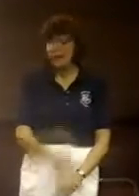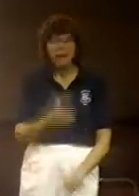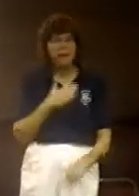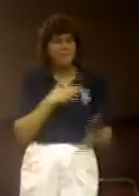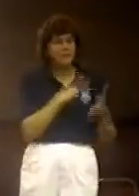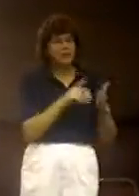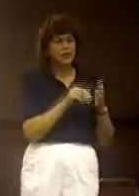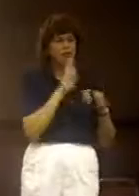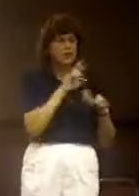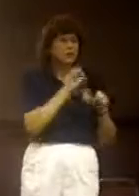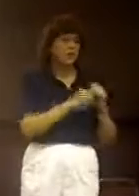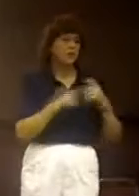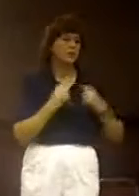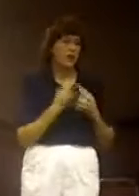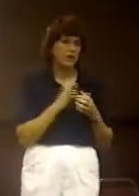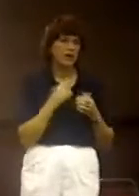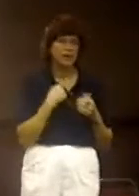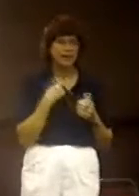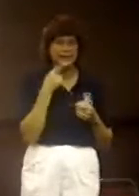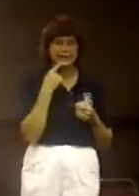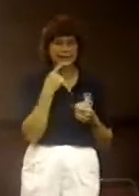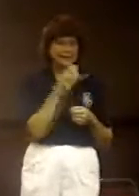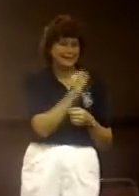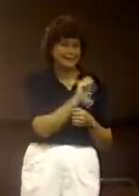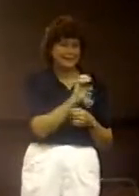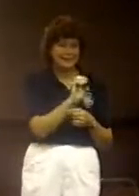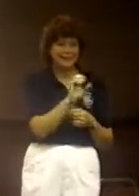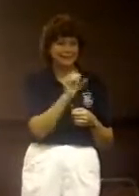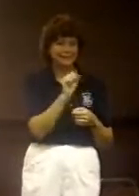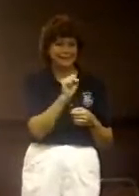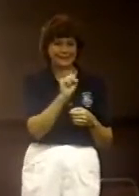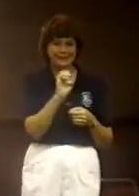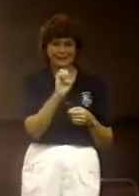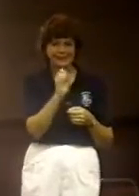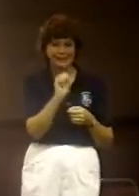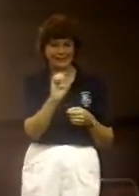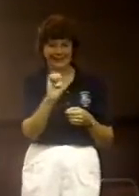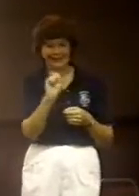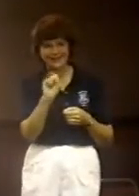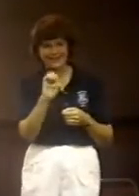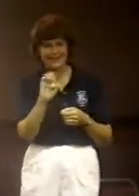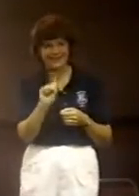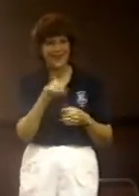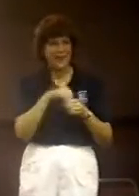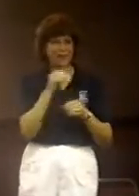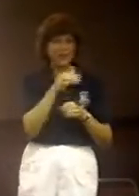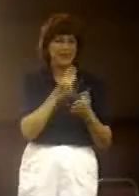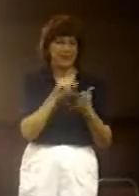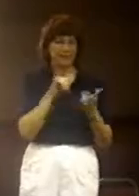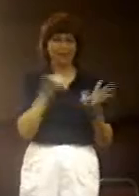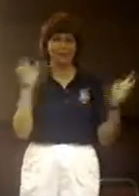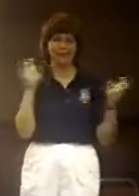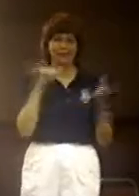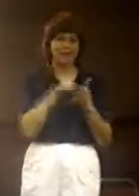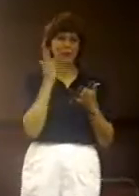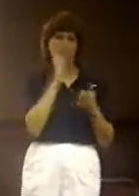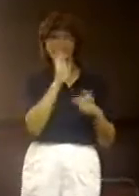My students are so tired of me talking about CCC input that they say this will be on my grave.